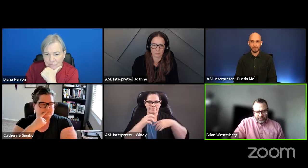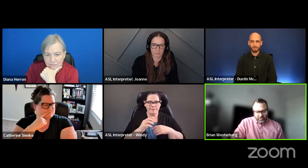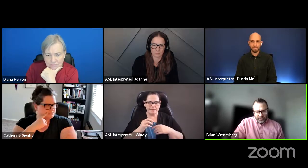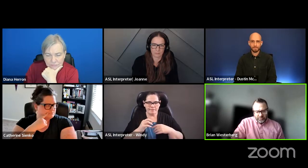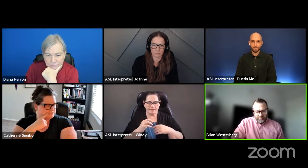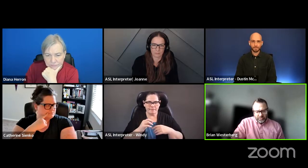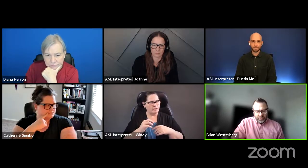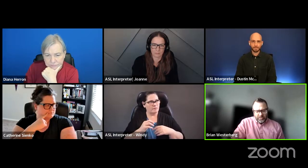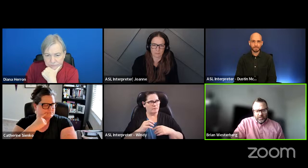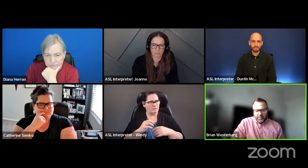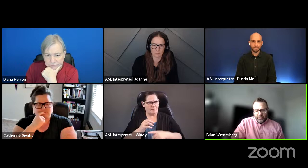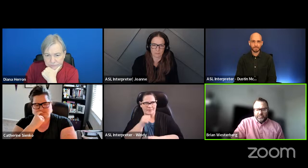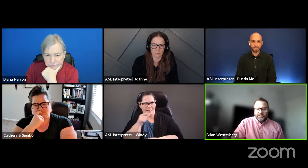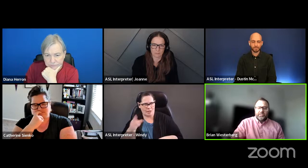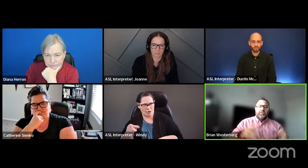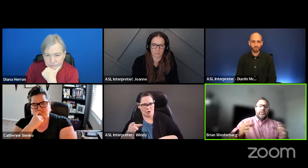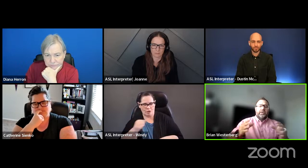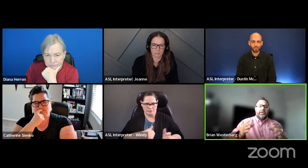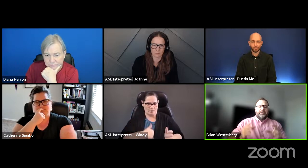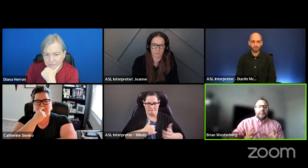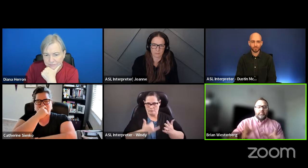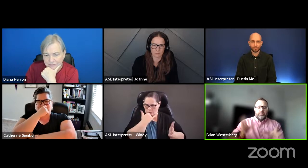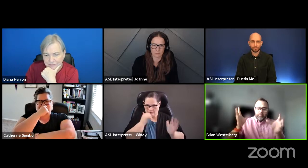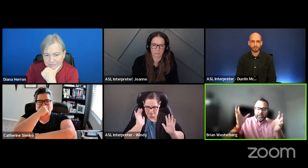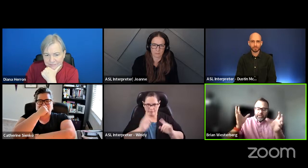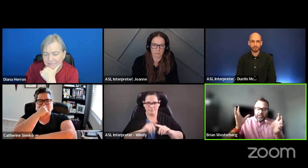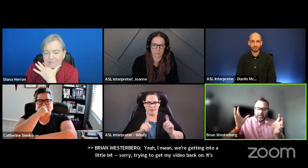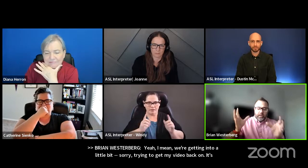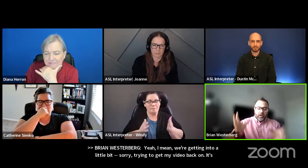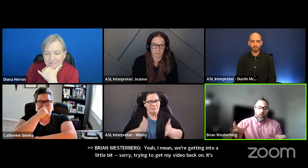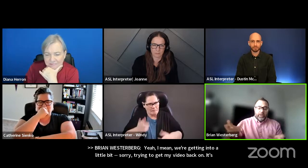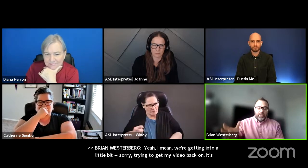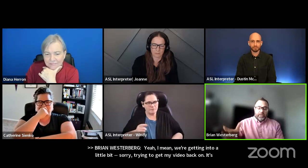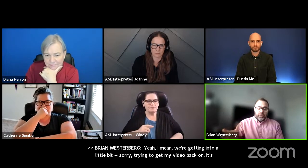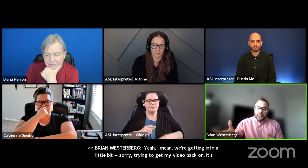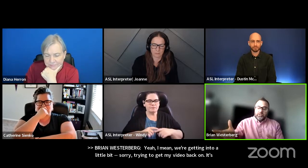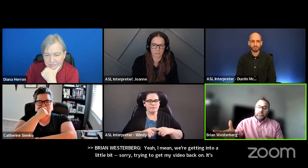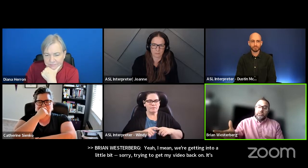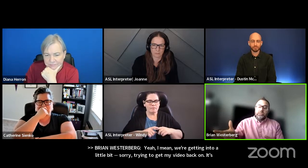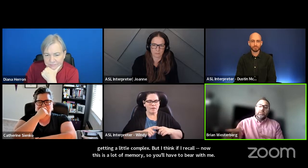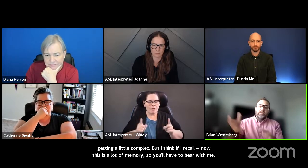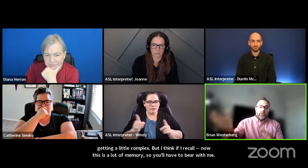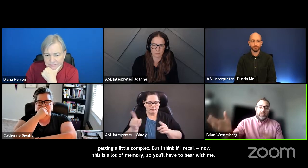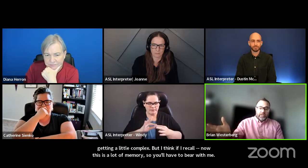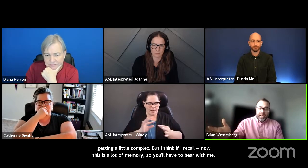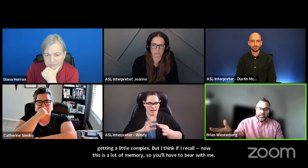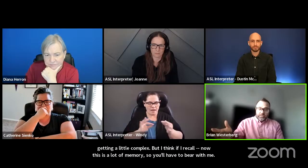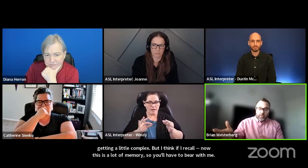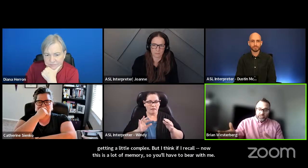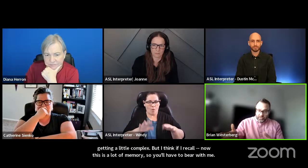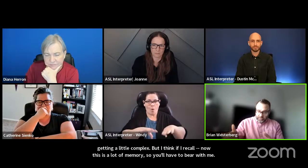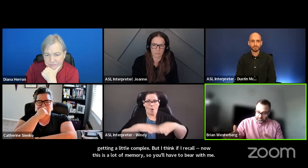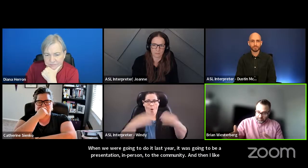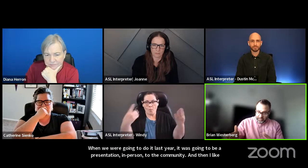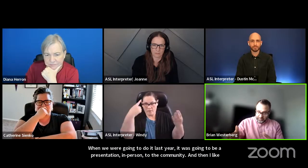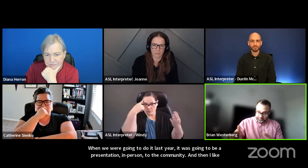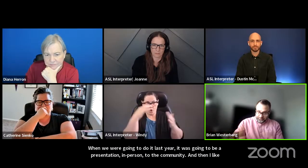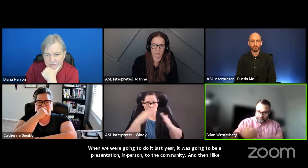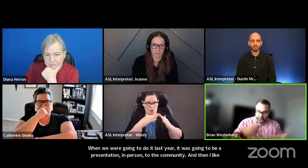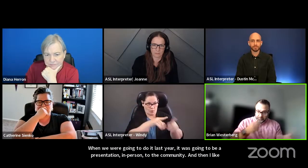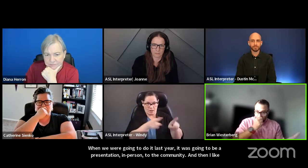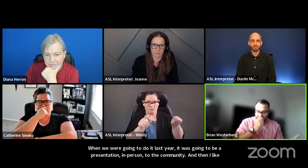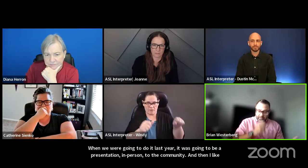actually, I'm not sure if it was Commissioner Herron, so I apologize. But opening up to community to ask questions,